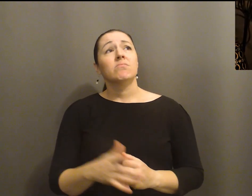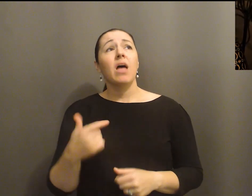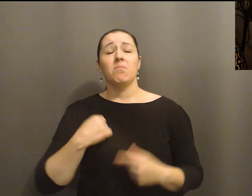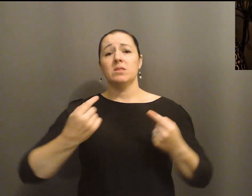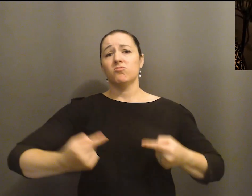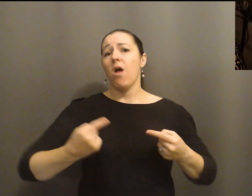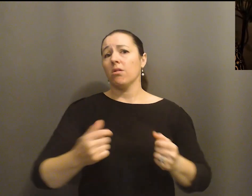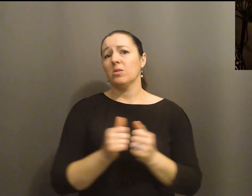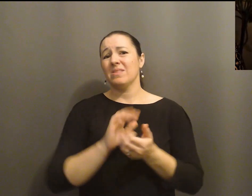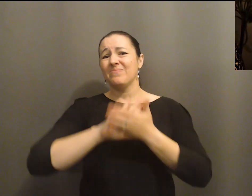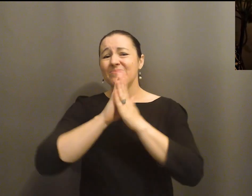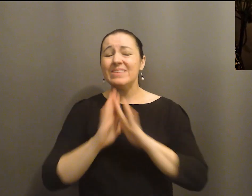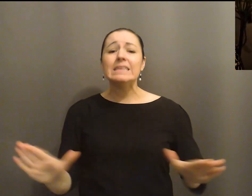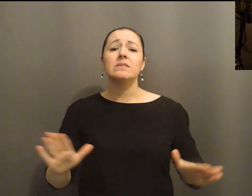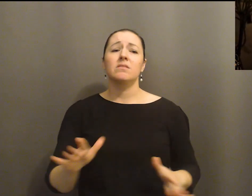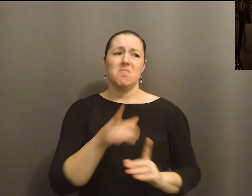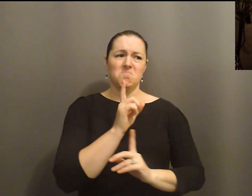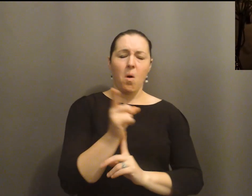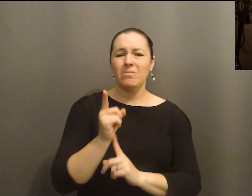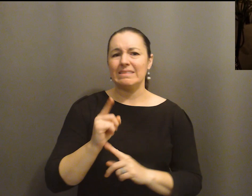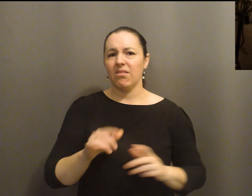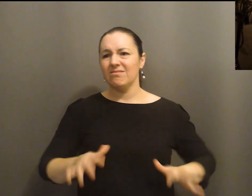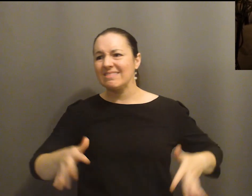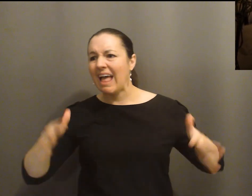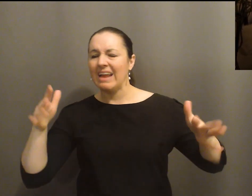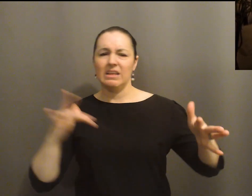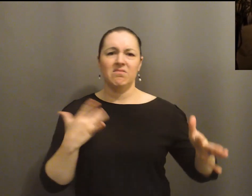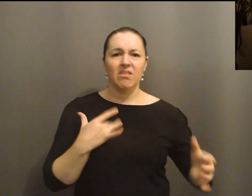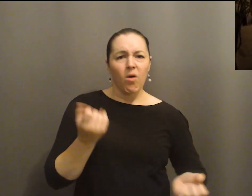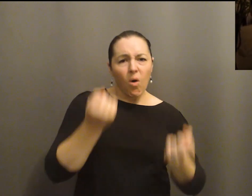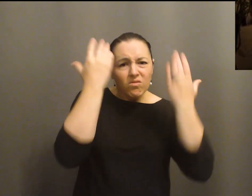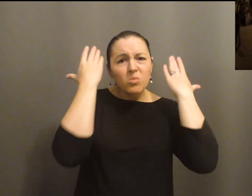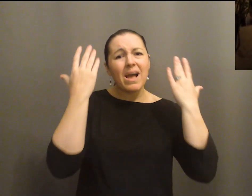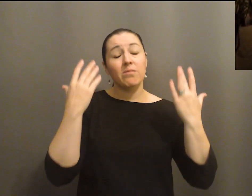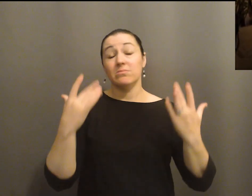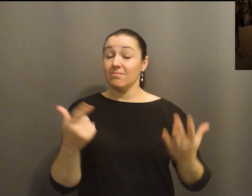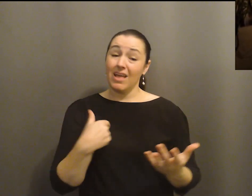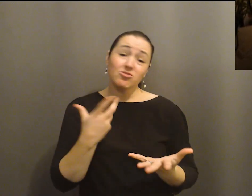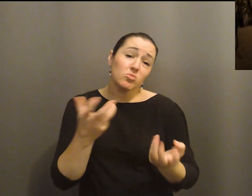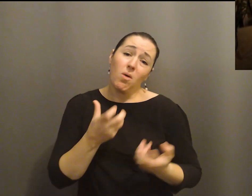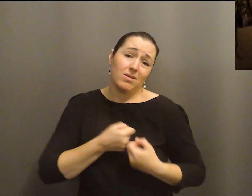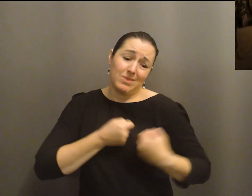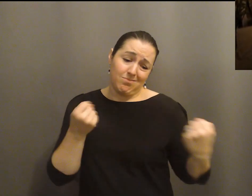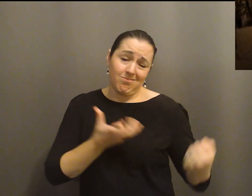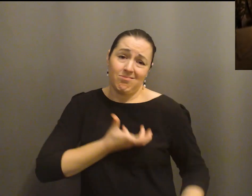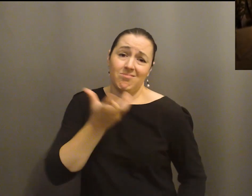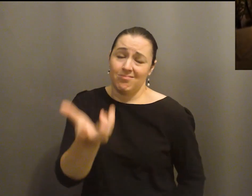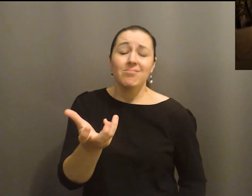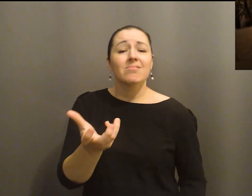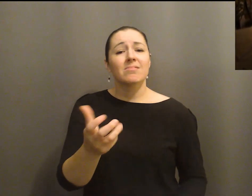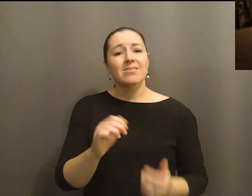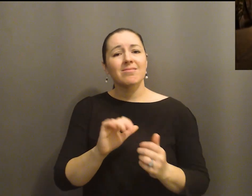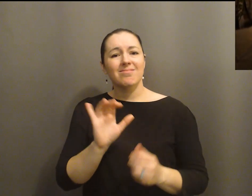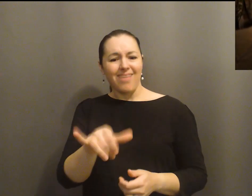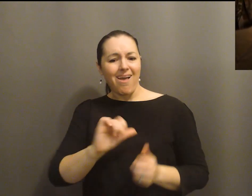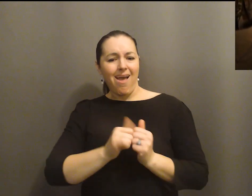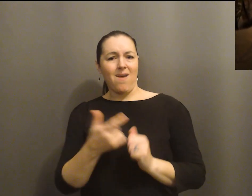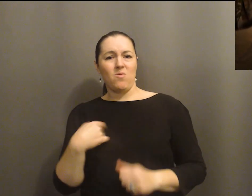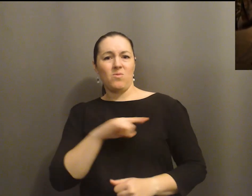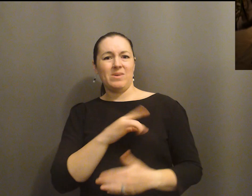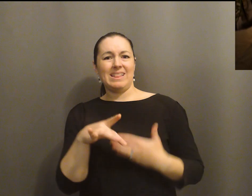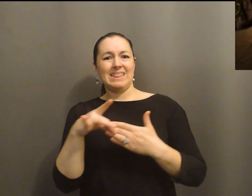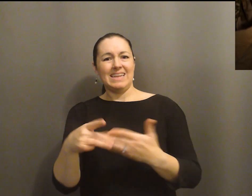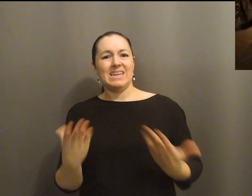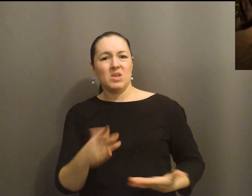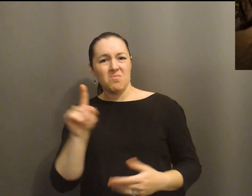I've been wrestling with peace I've been having moments Of anxiety And being overwhelmed at times And just being extra real With you This is the way we lead At Pure Heart We